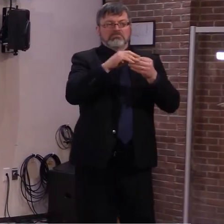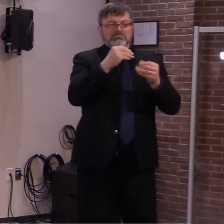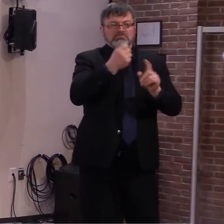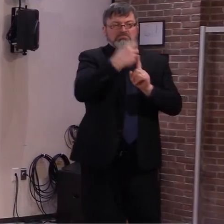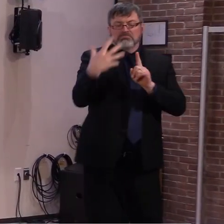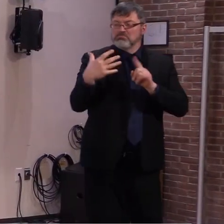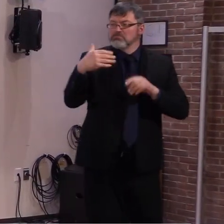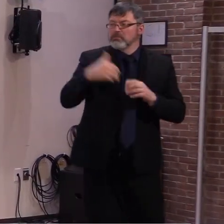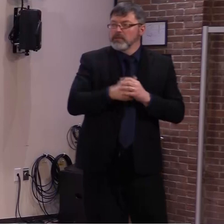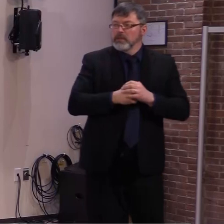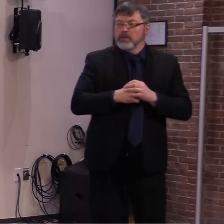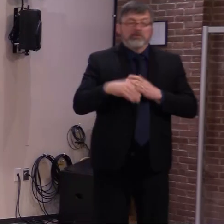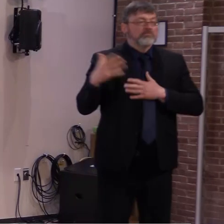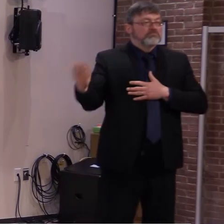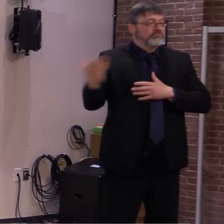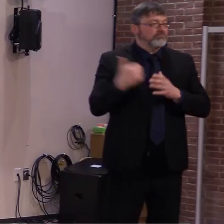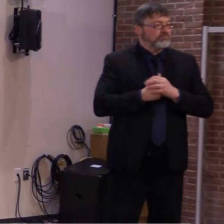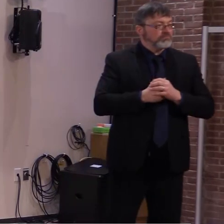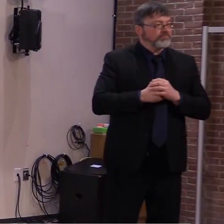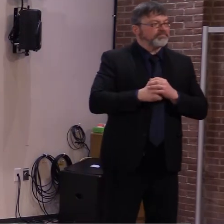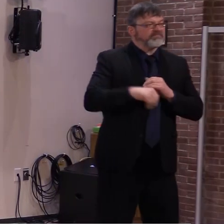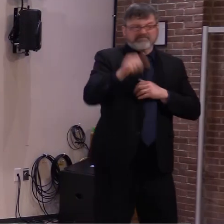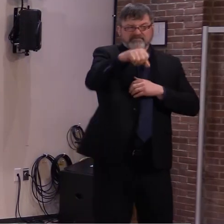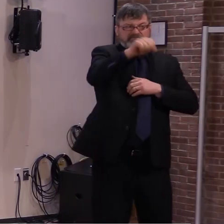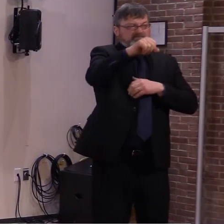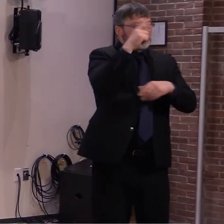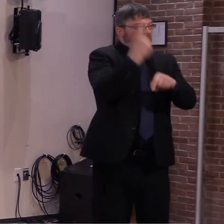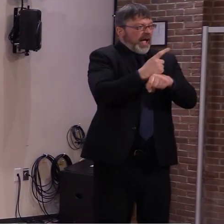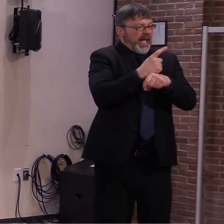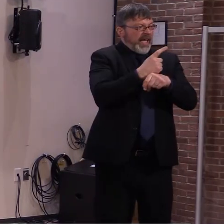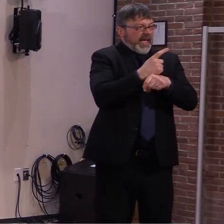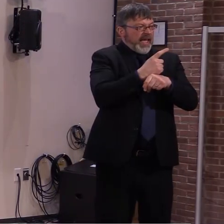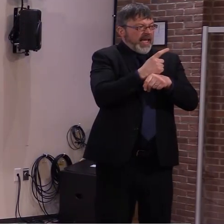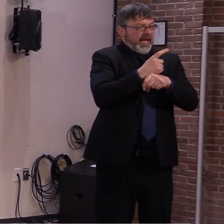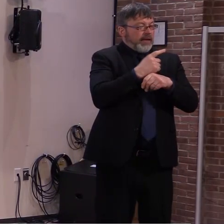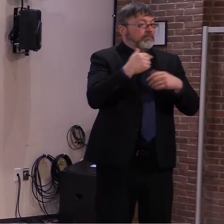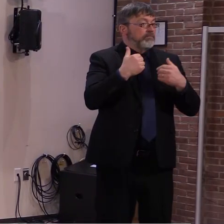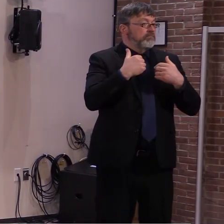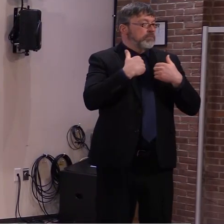Yeah, we've discussed a number of options from school-based